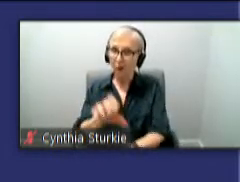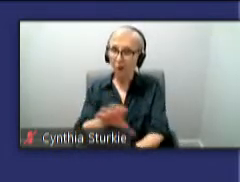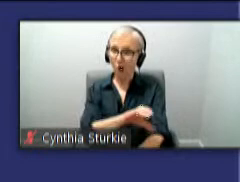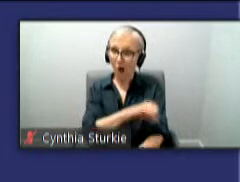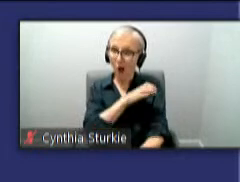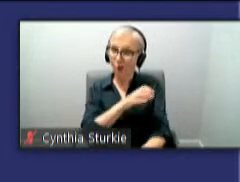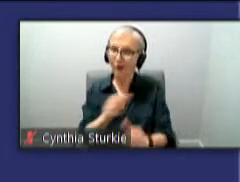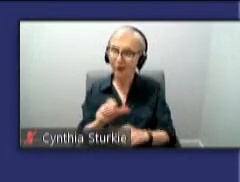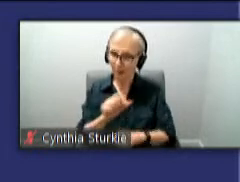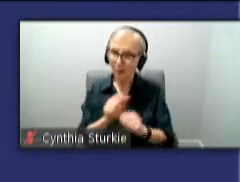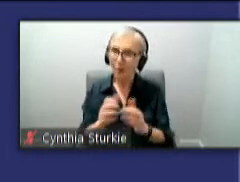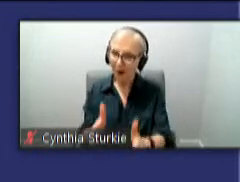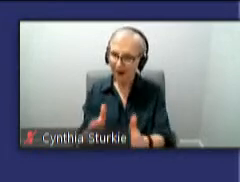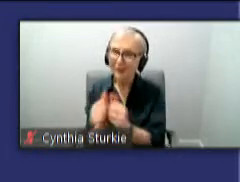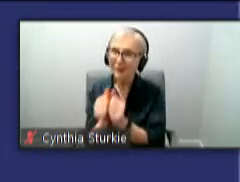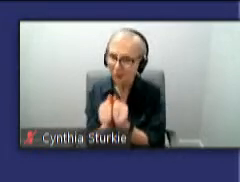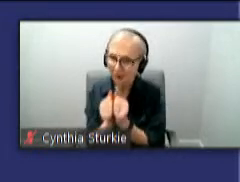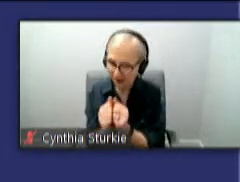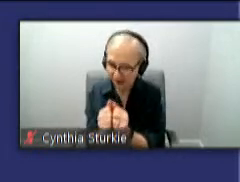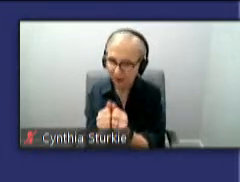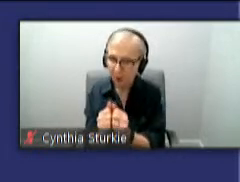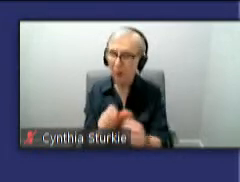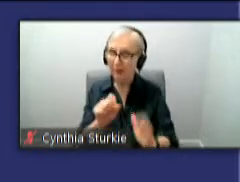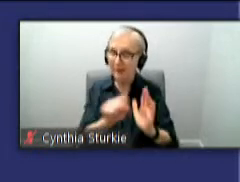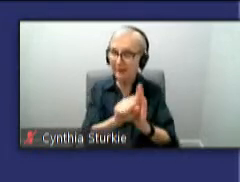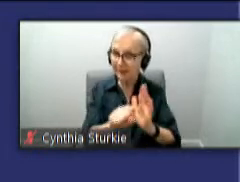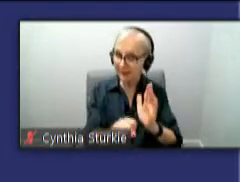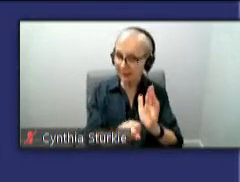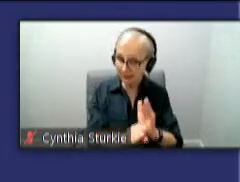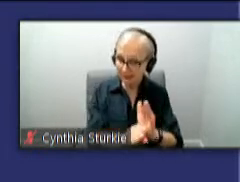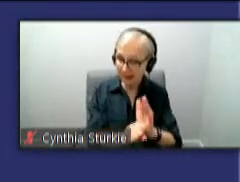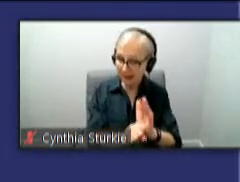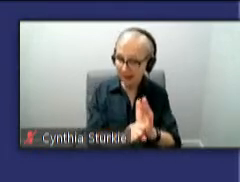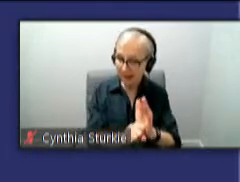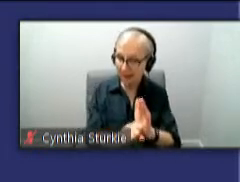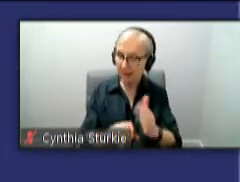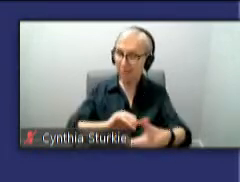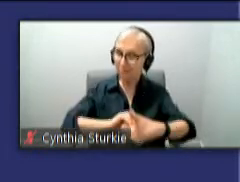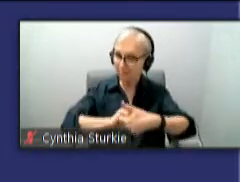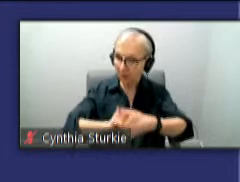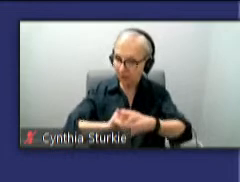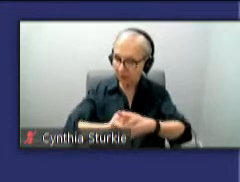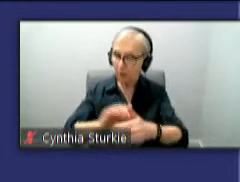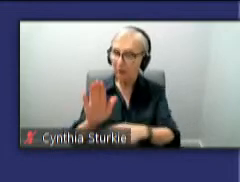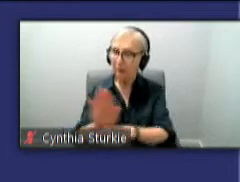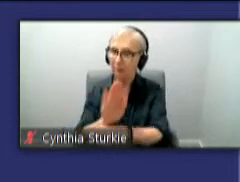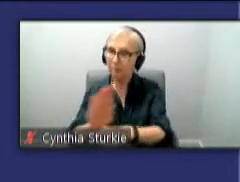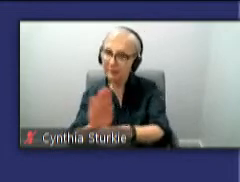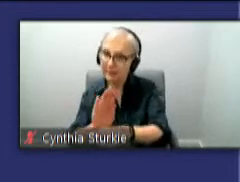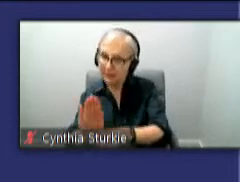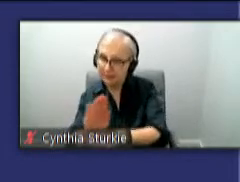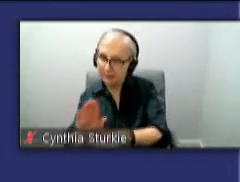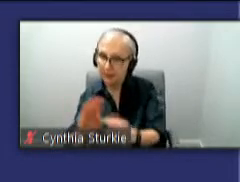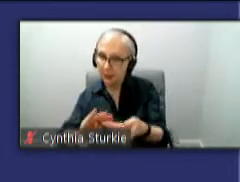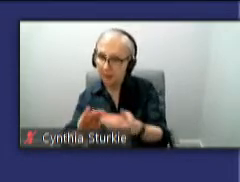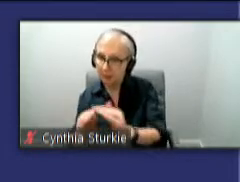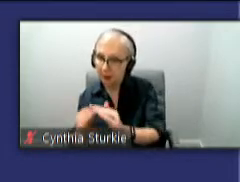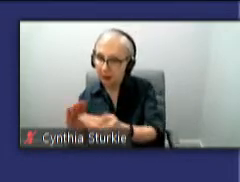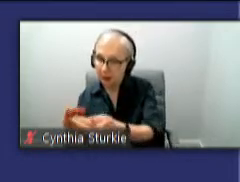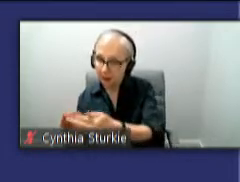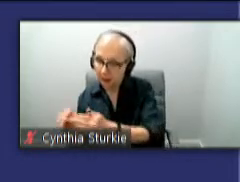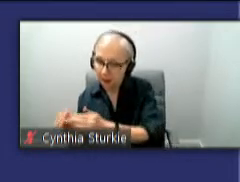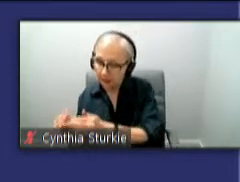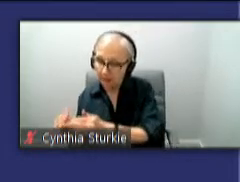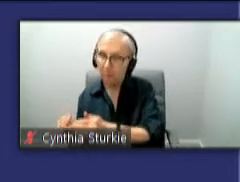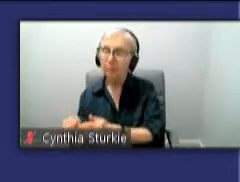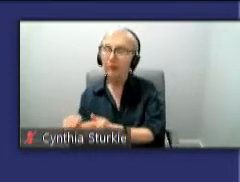the combined response of state and local governments and the partnerships with the business community to the perseverance of